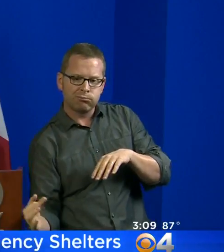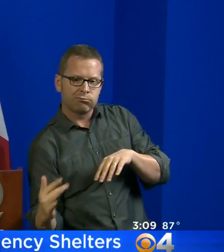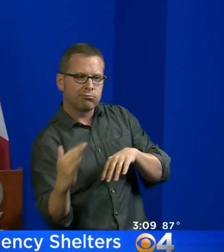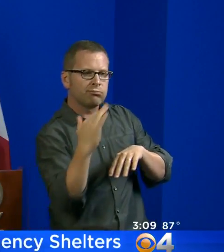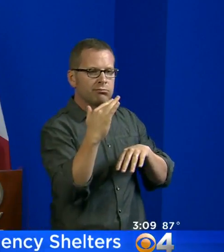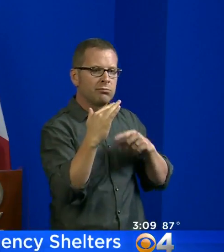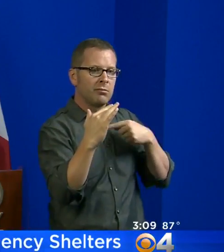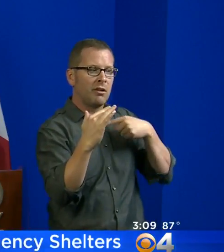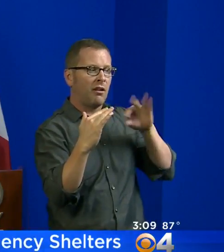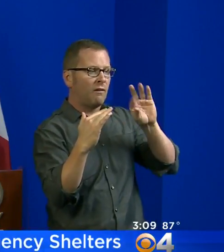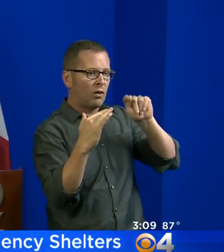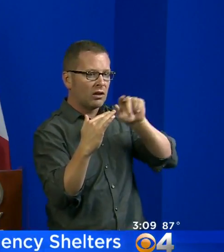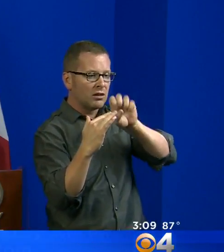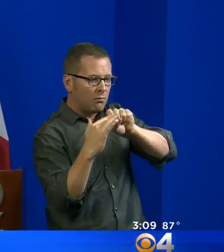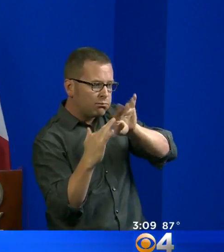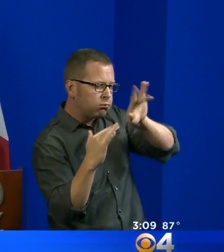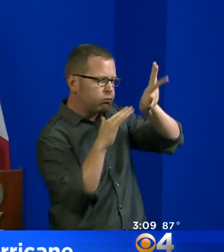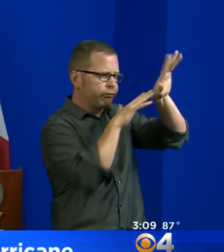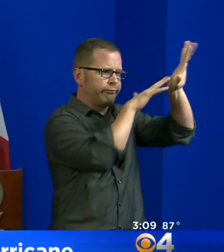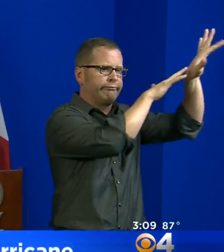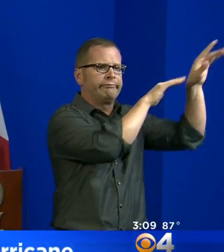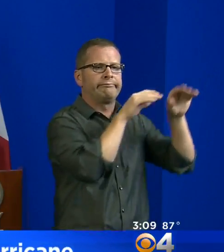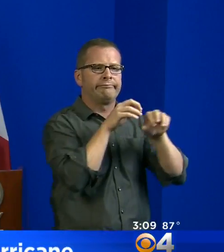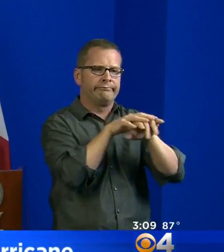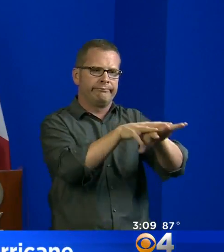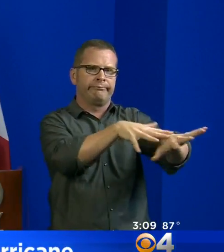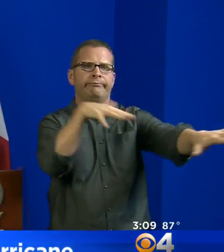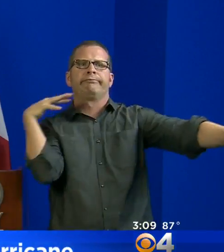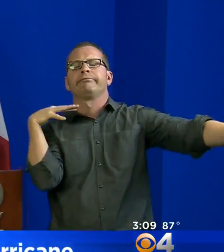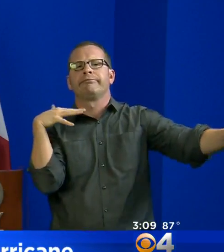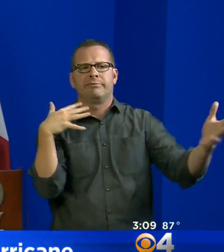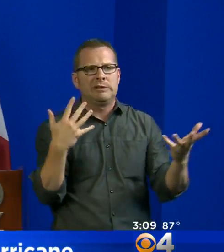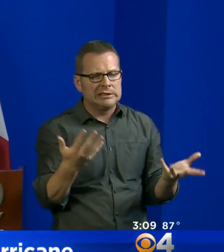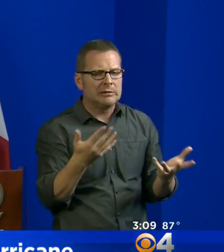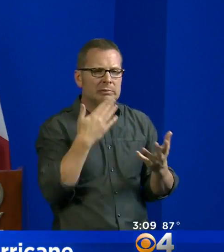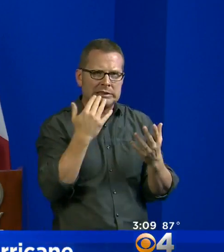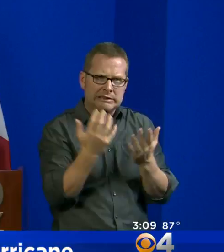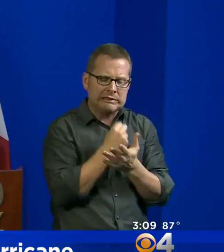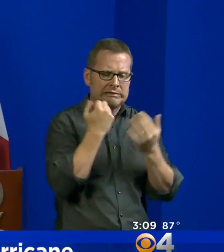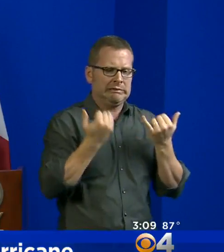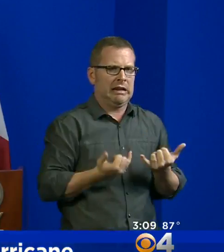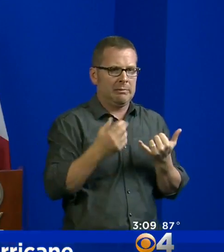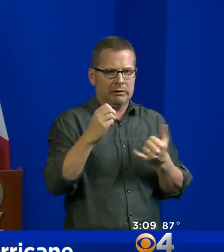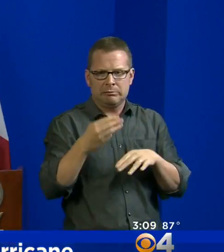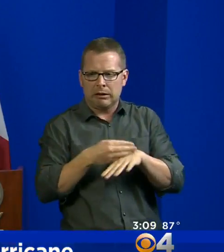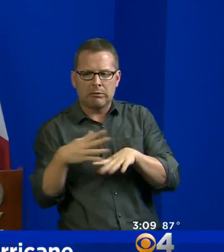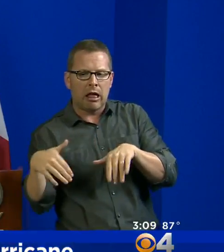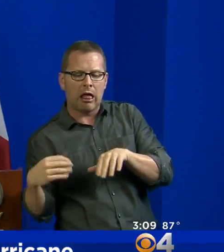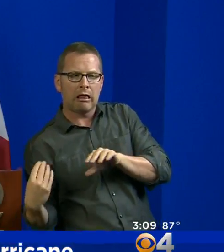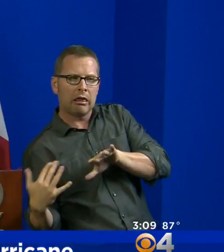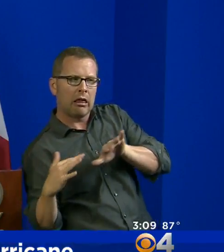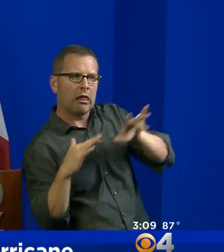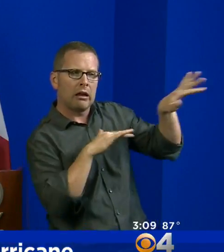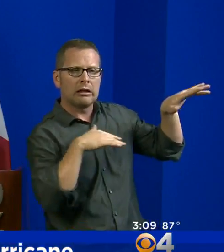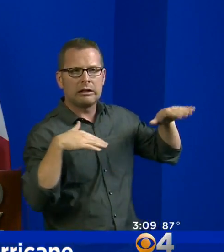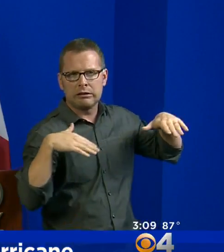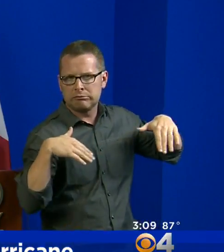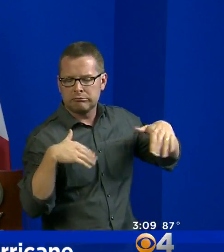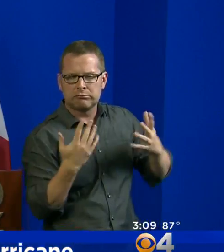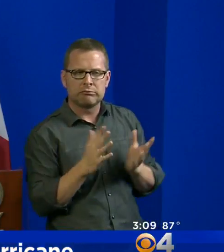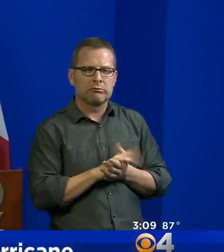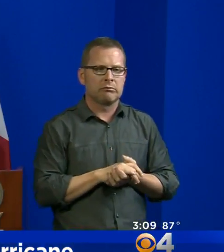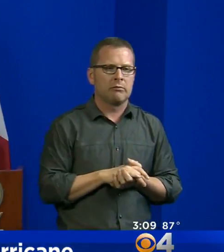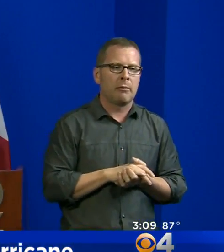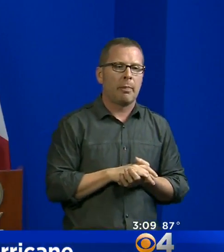be not passable. Please get an early start. To our seniors, please have a 2-week supply of